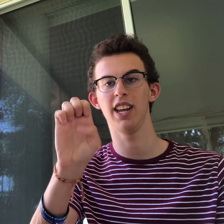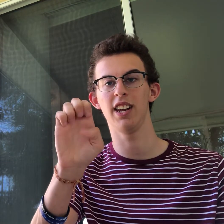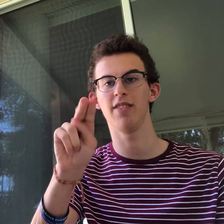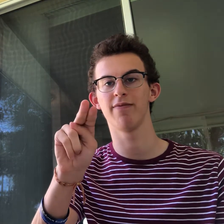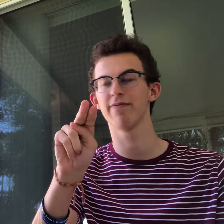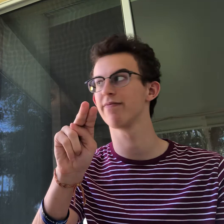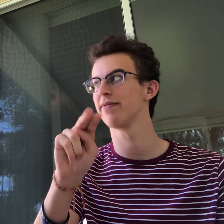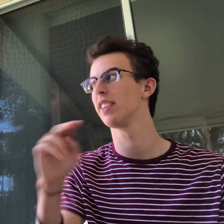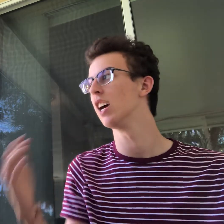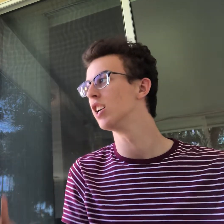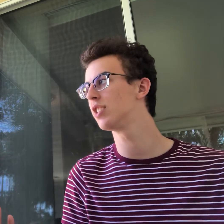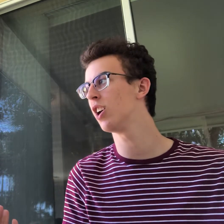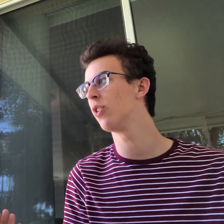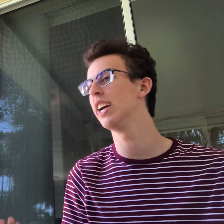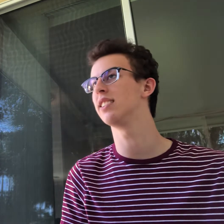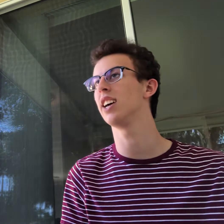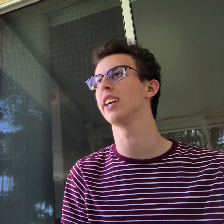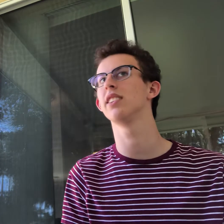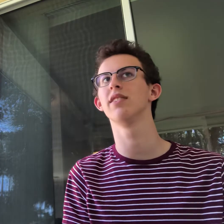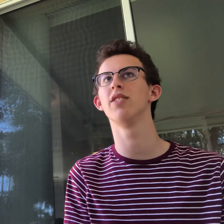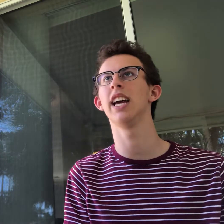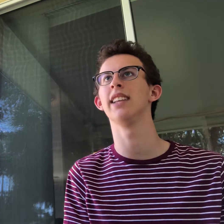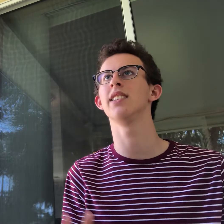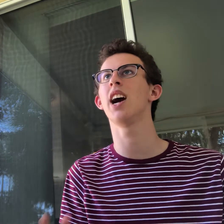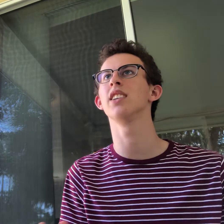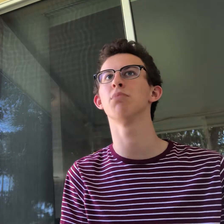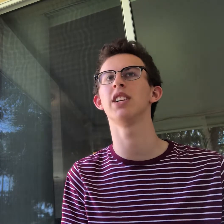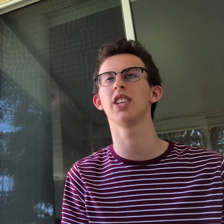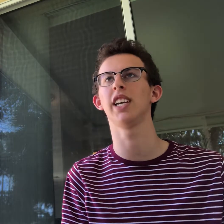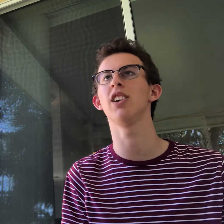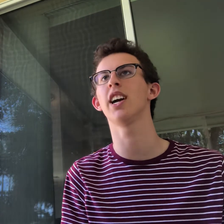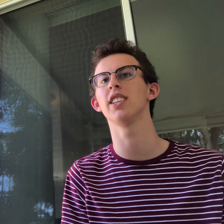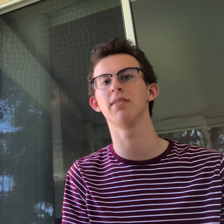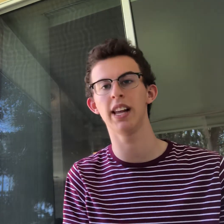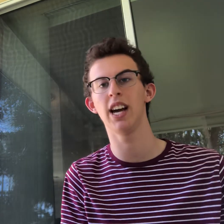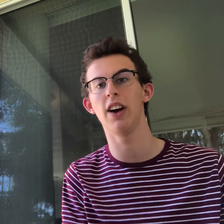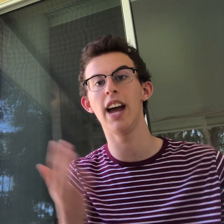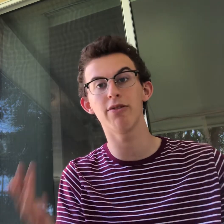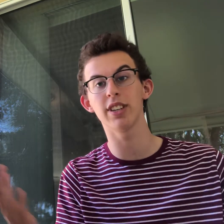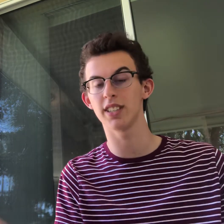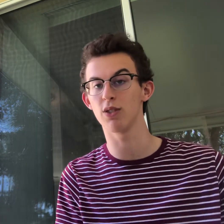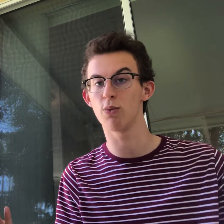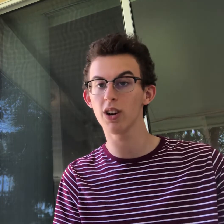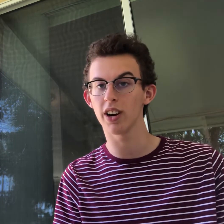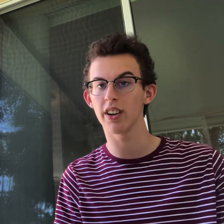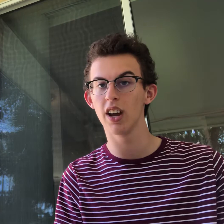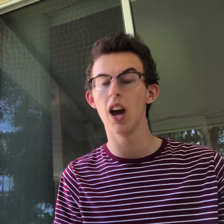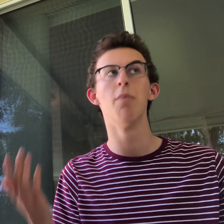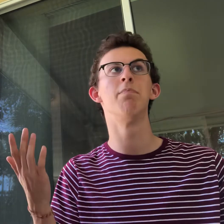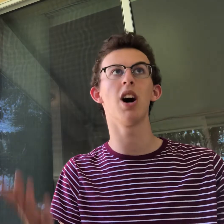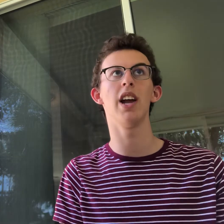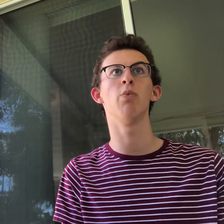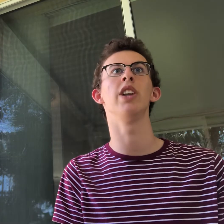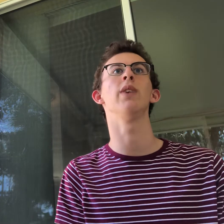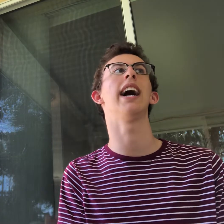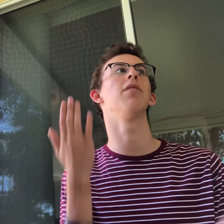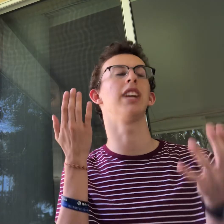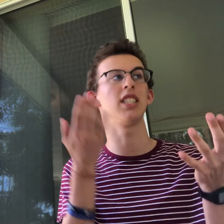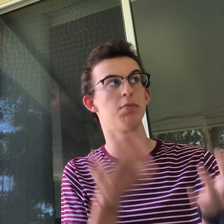Garden. So it's like, it's not as much like, you're not going to spell out every single word. Makes sense. But when you have like